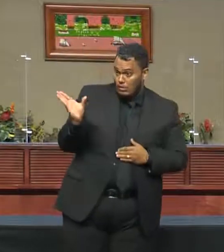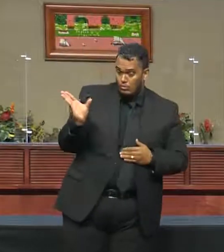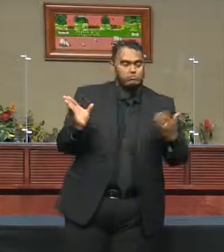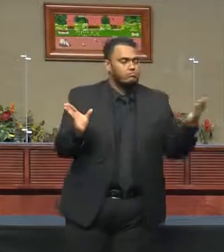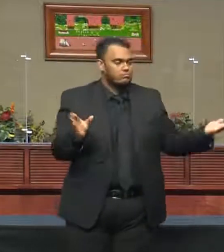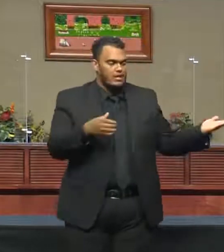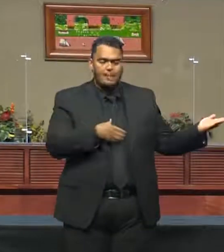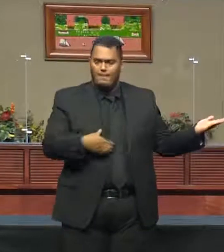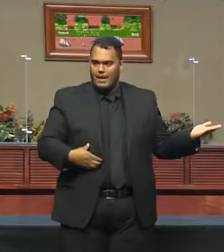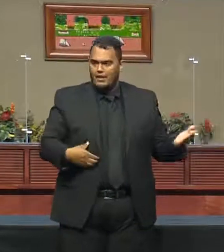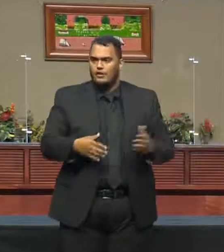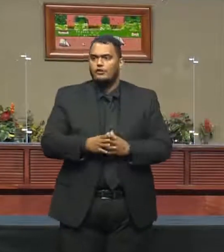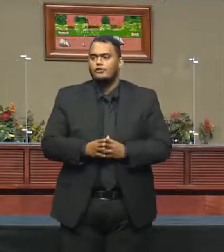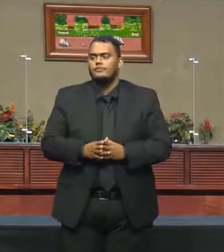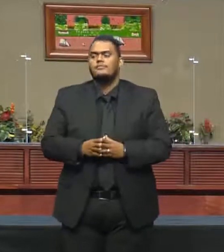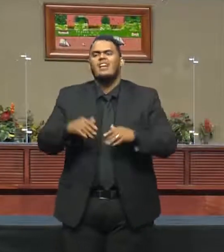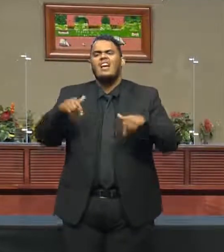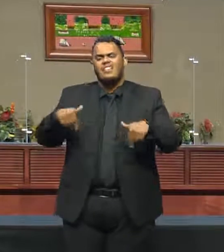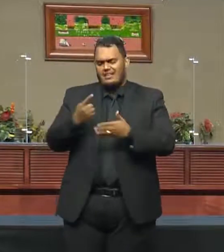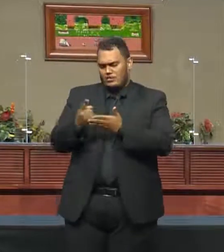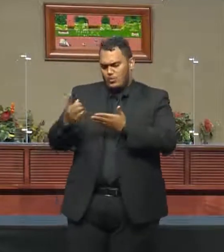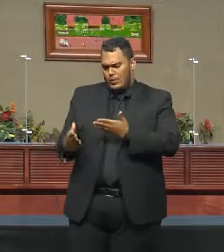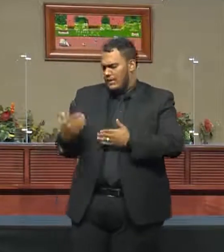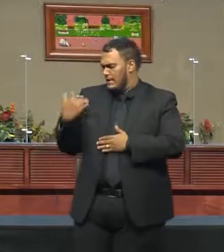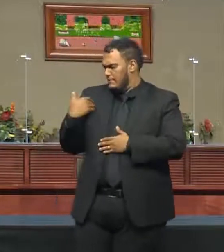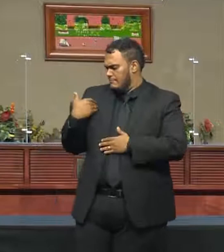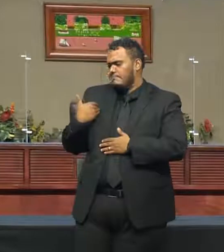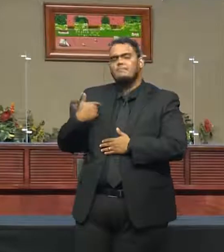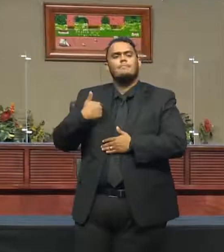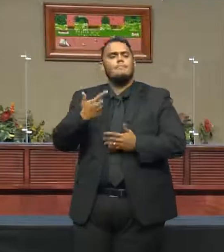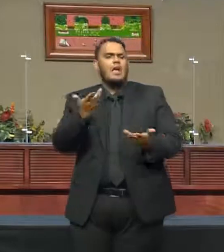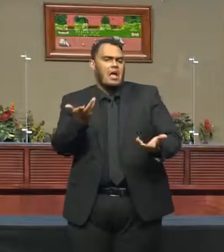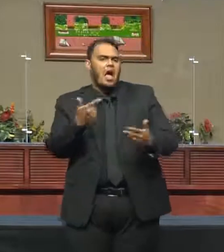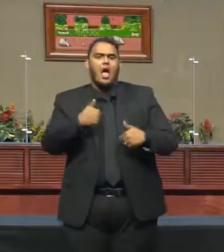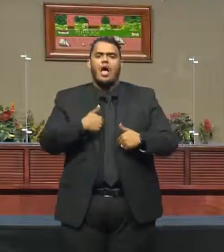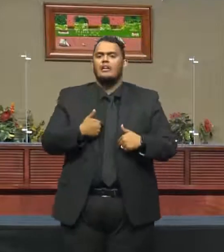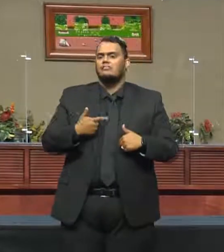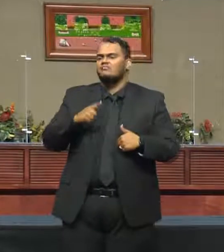7 people my age, people who don't tend to watch the news,